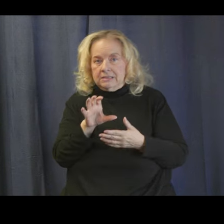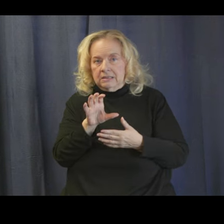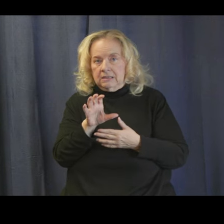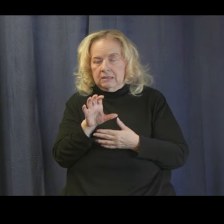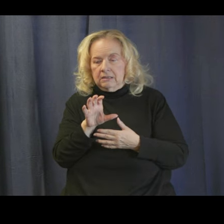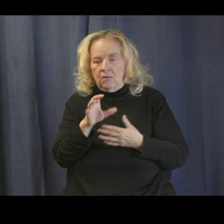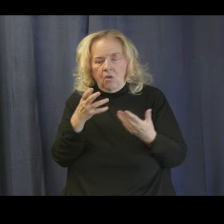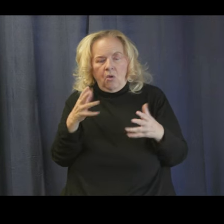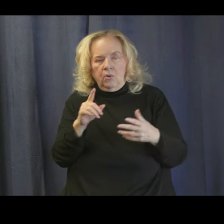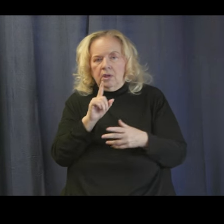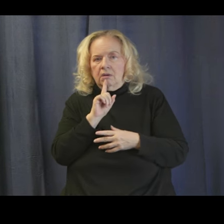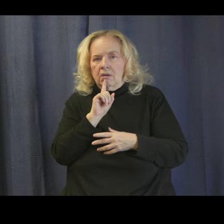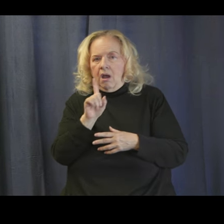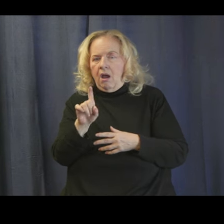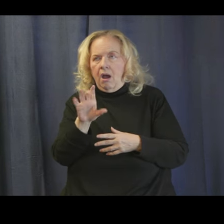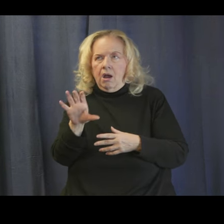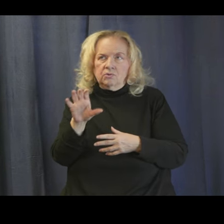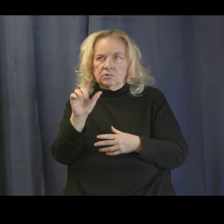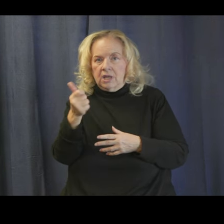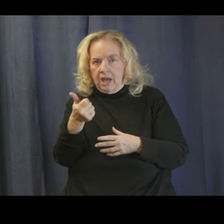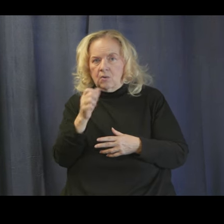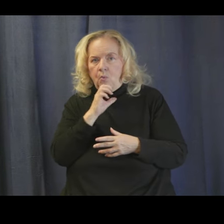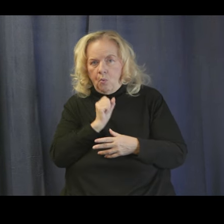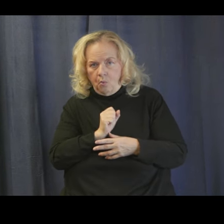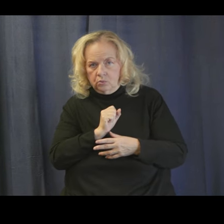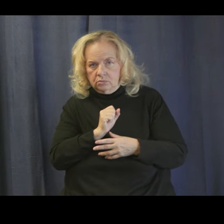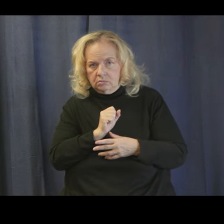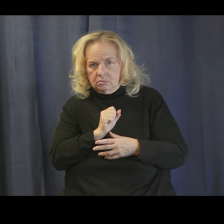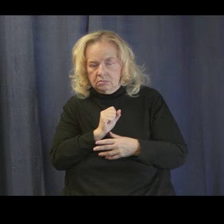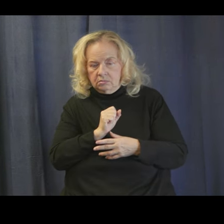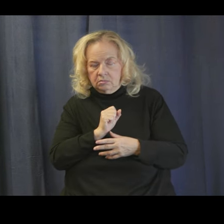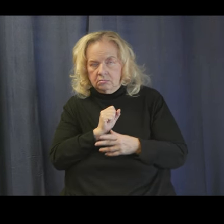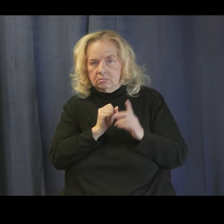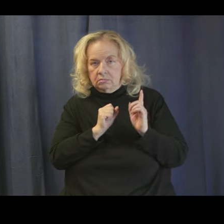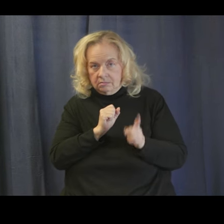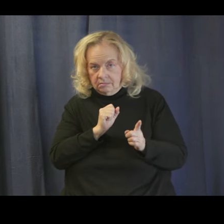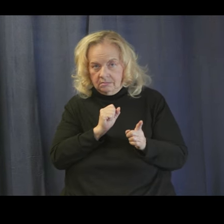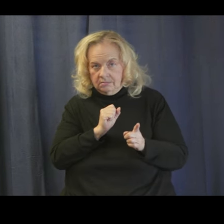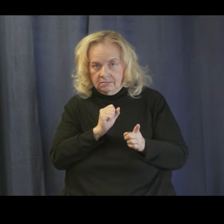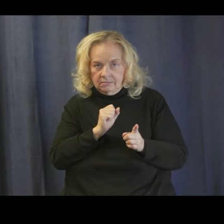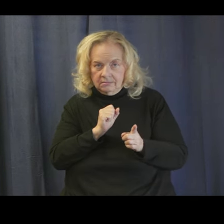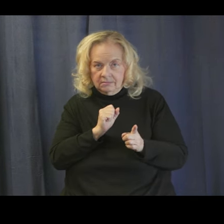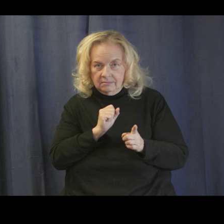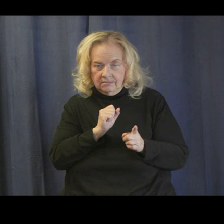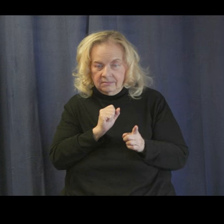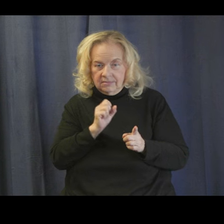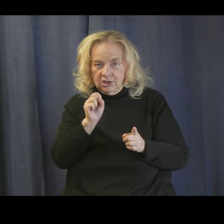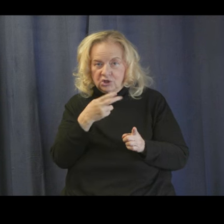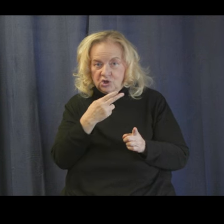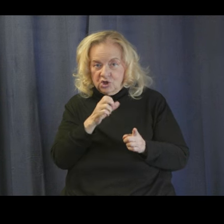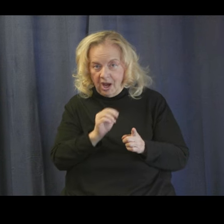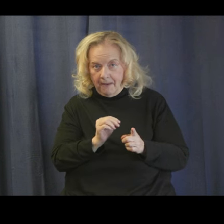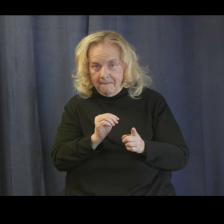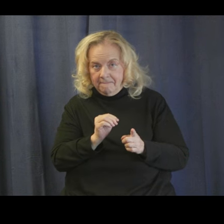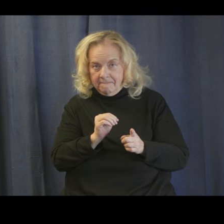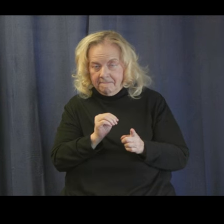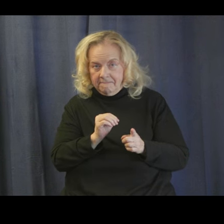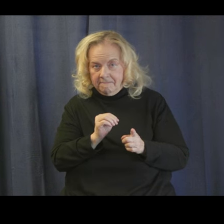Isaac is already 110 years old. But get a load of this.